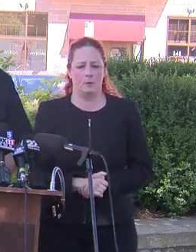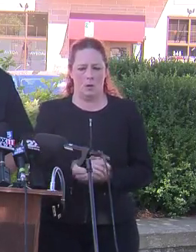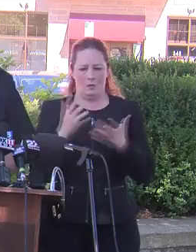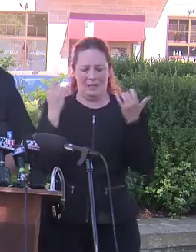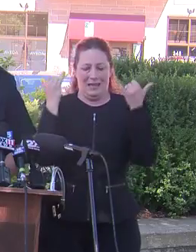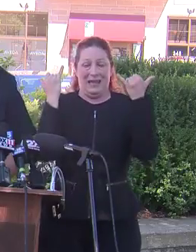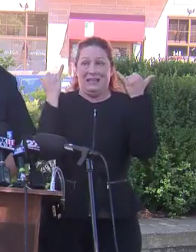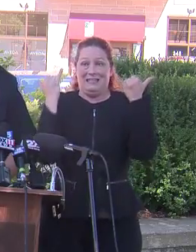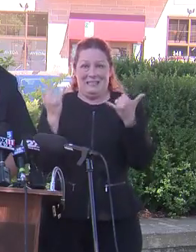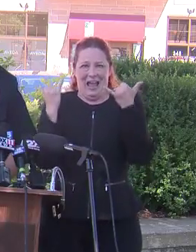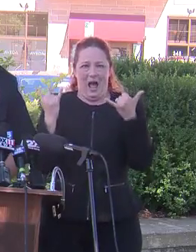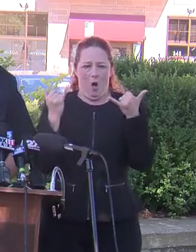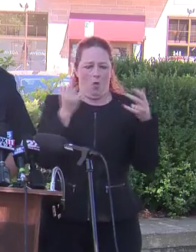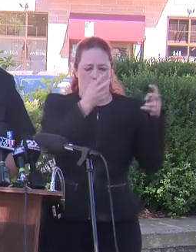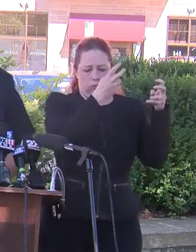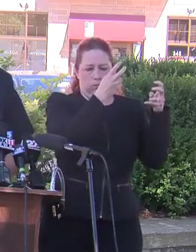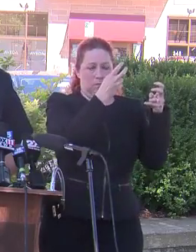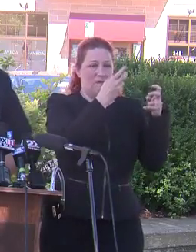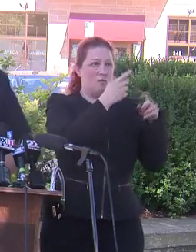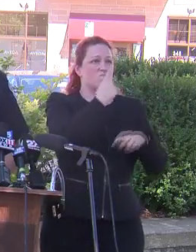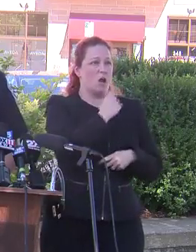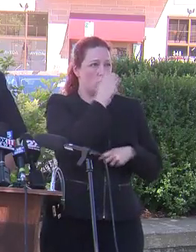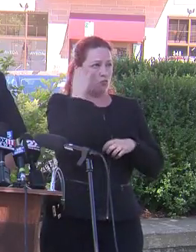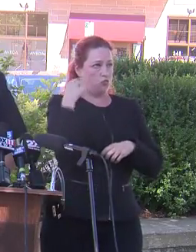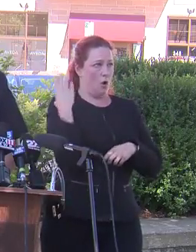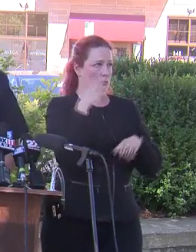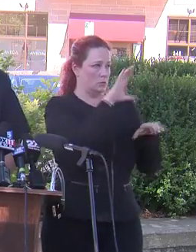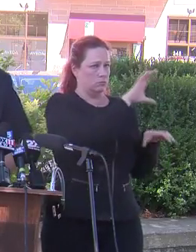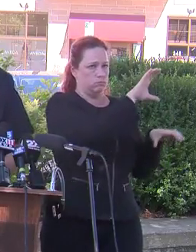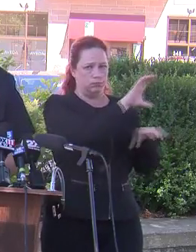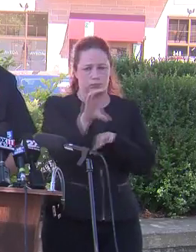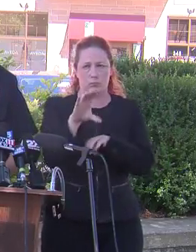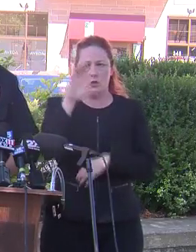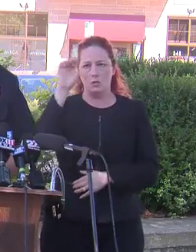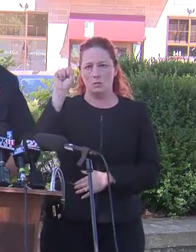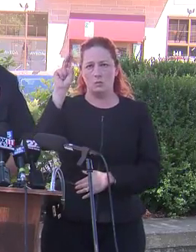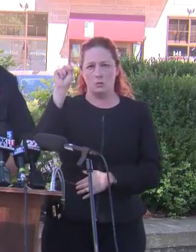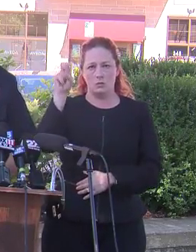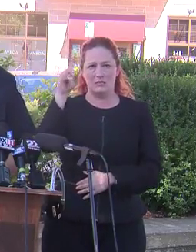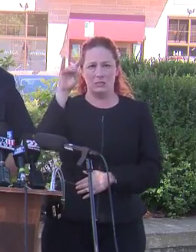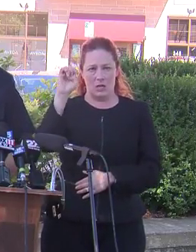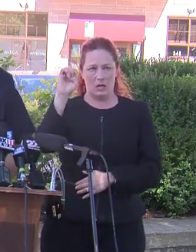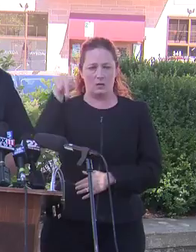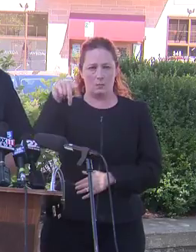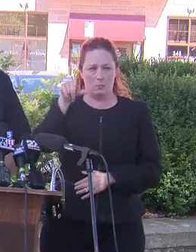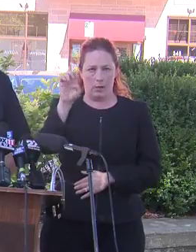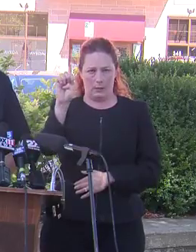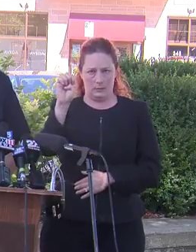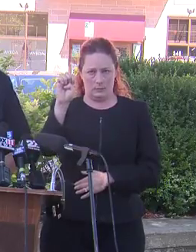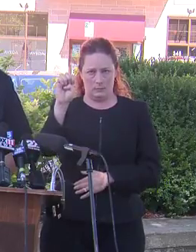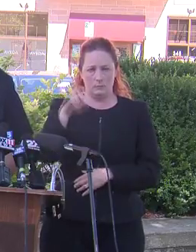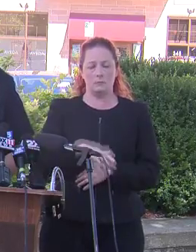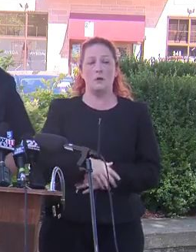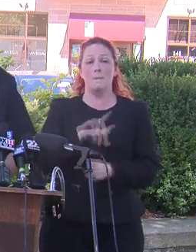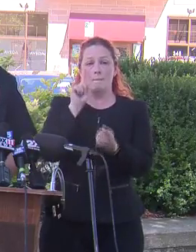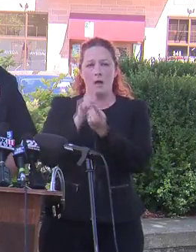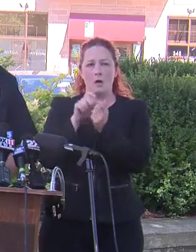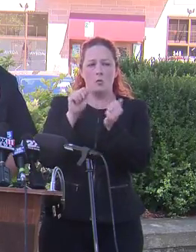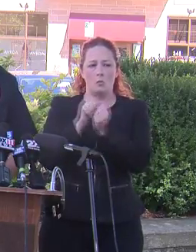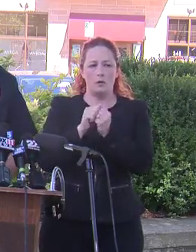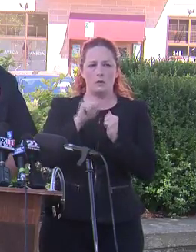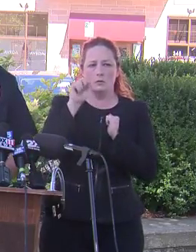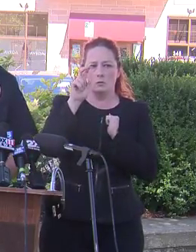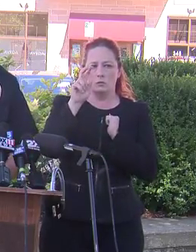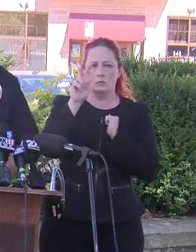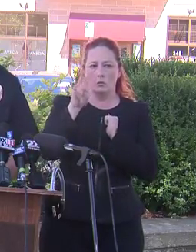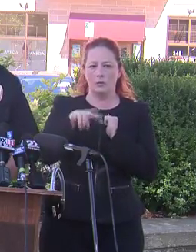has been made to our Sunshine Place, to date, Sunshine Place has met with 22 households, approximately 58 people who